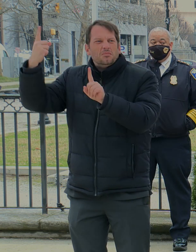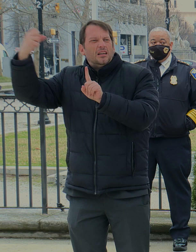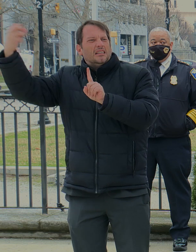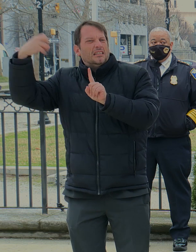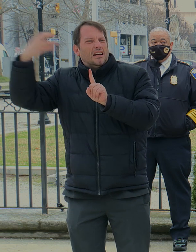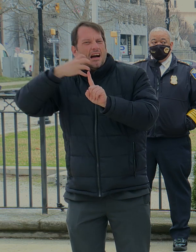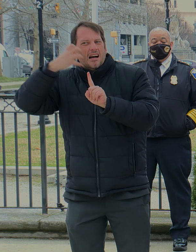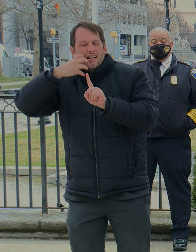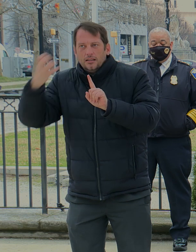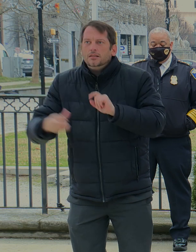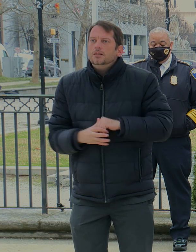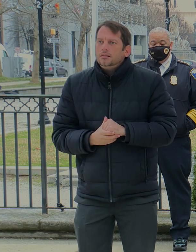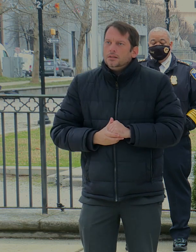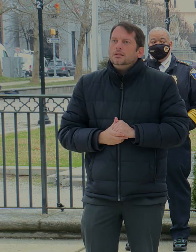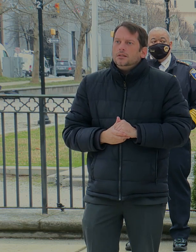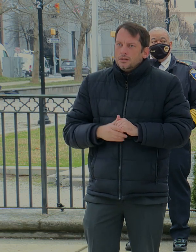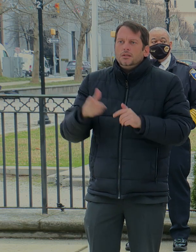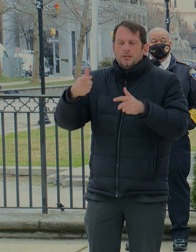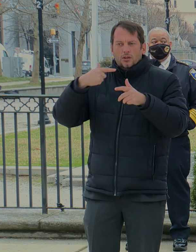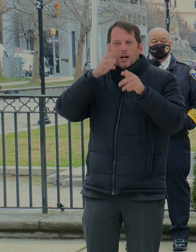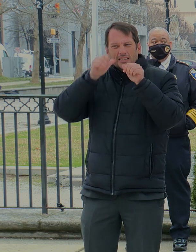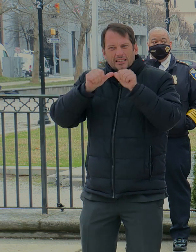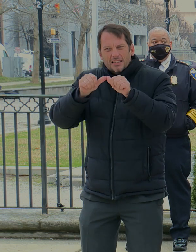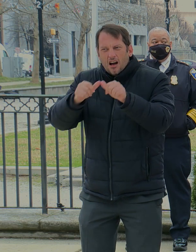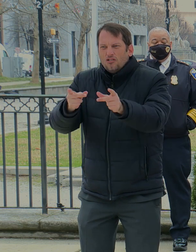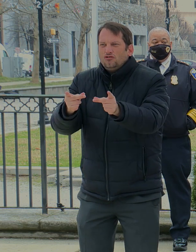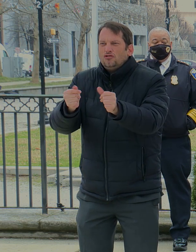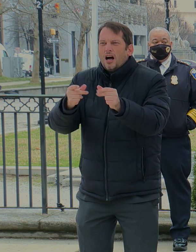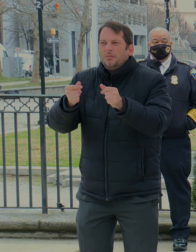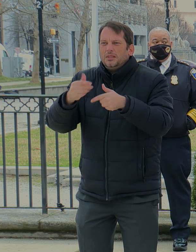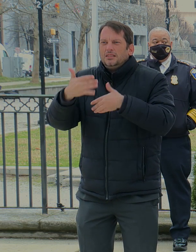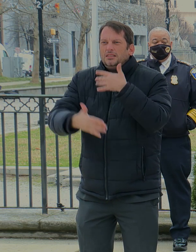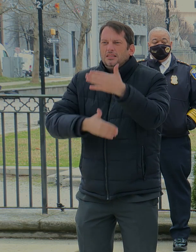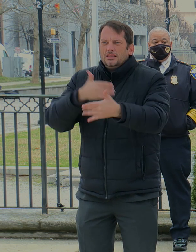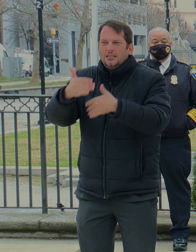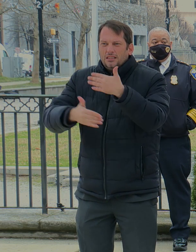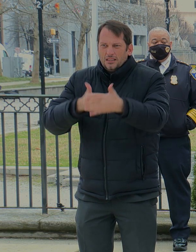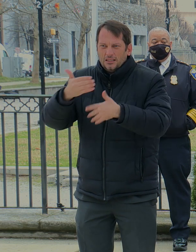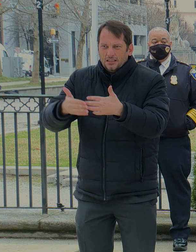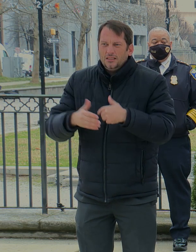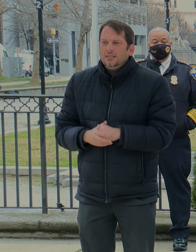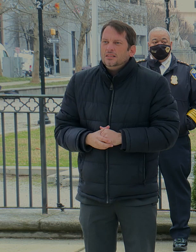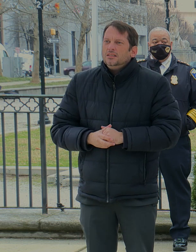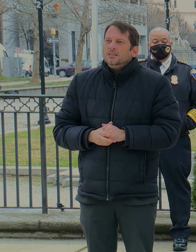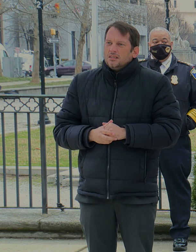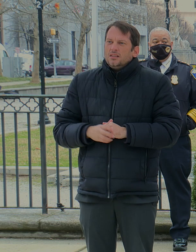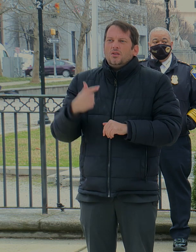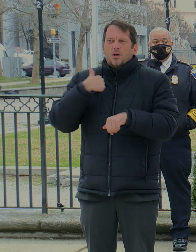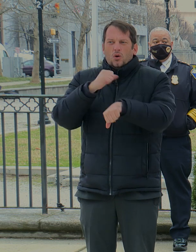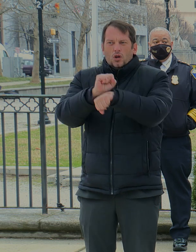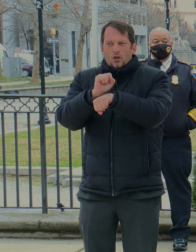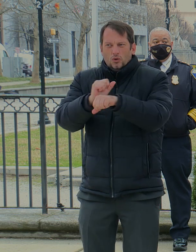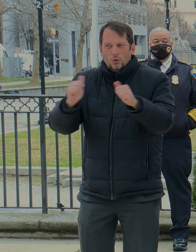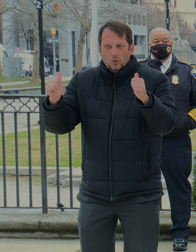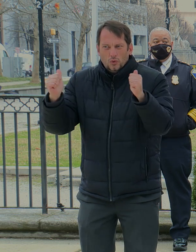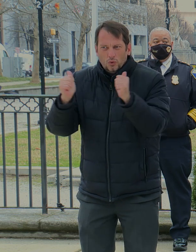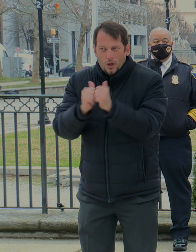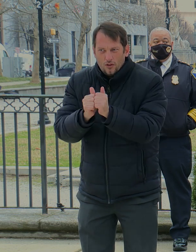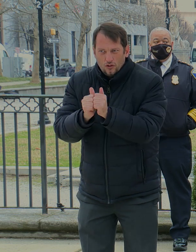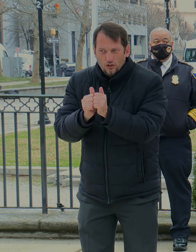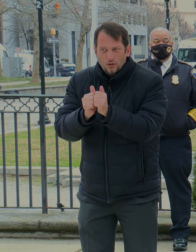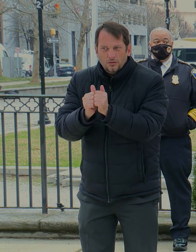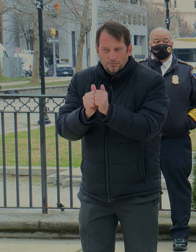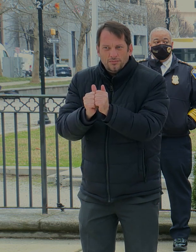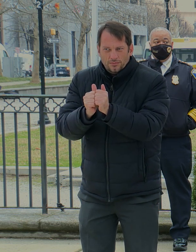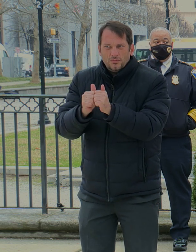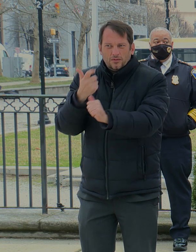to rapidly administer vaccinations. Can I get next? As we work to get vaccines administered, Please